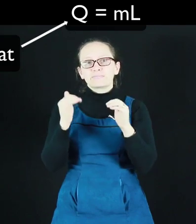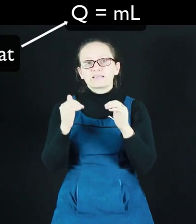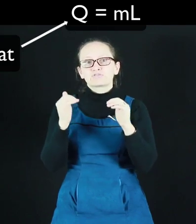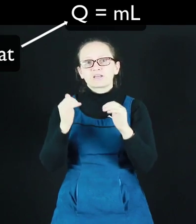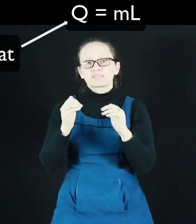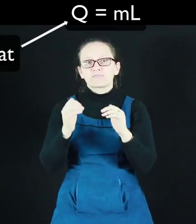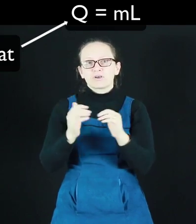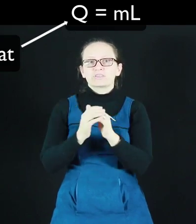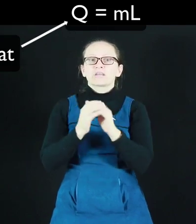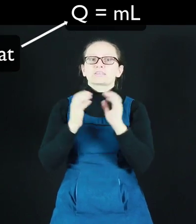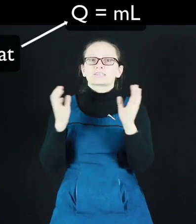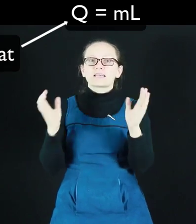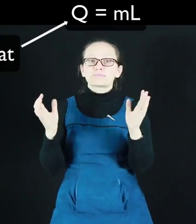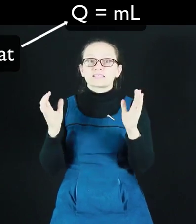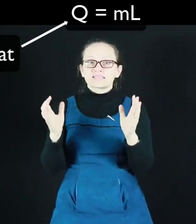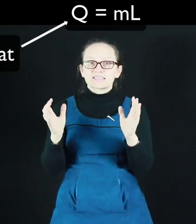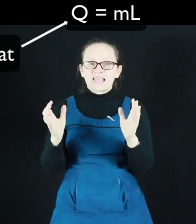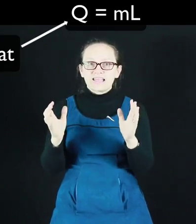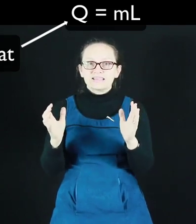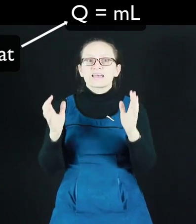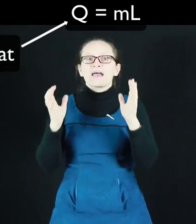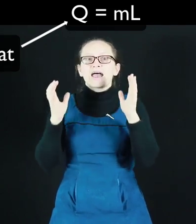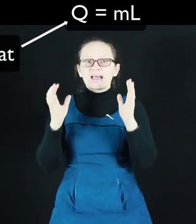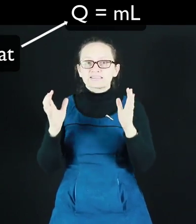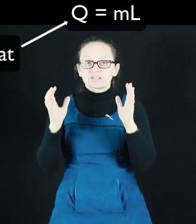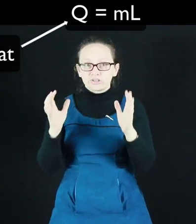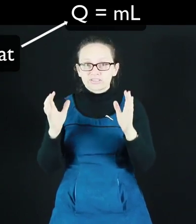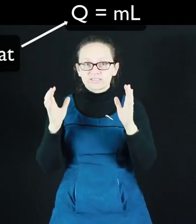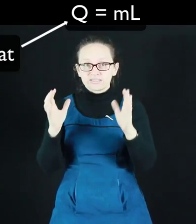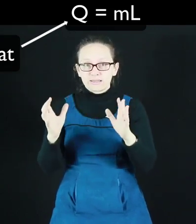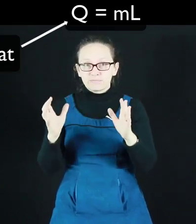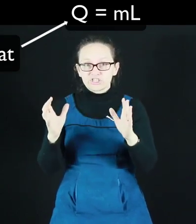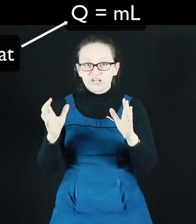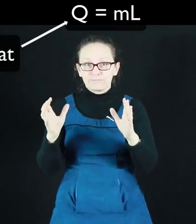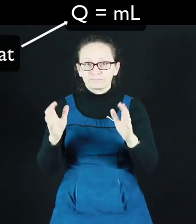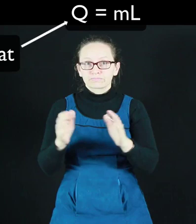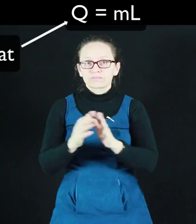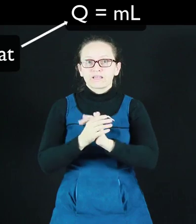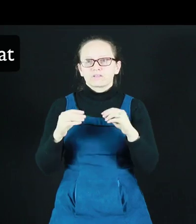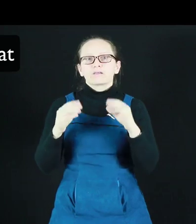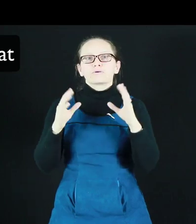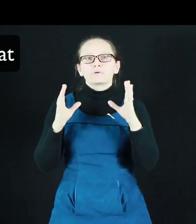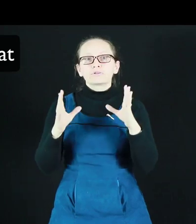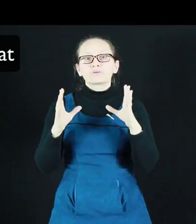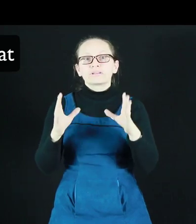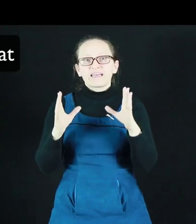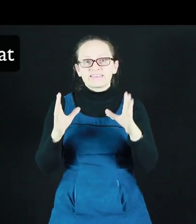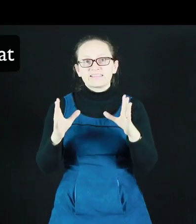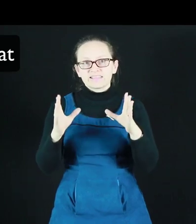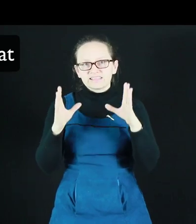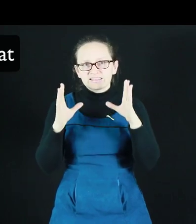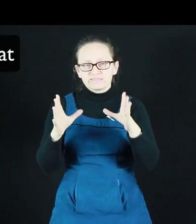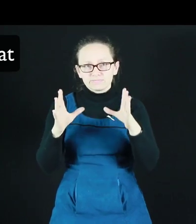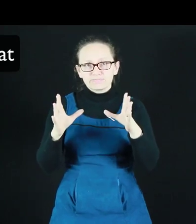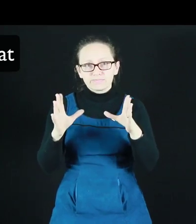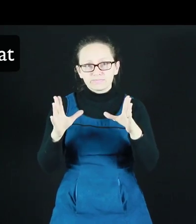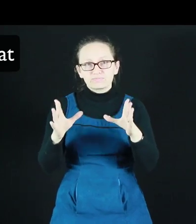being transferred, the substance stays at a constant temperature. We will look at this in a bit